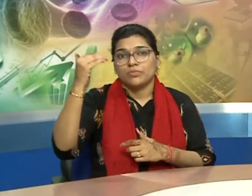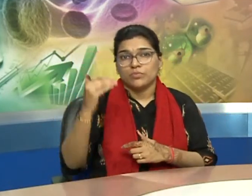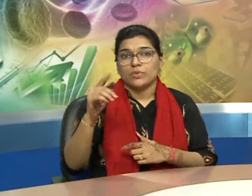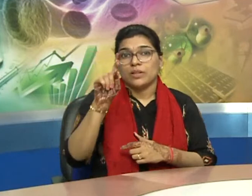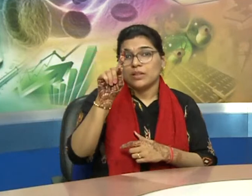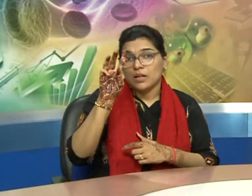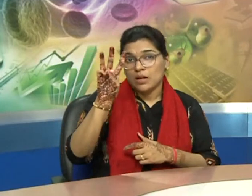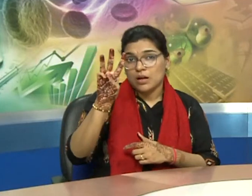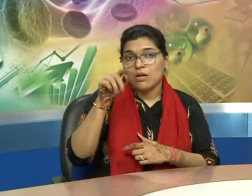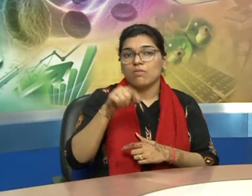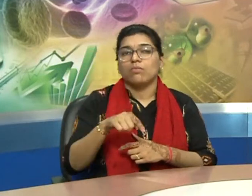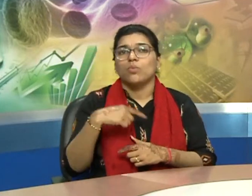documents.